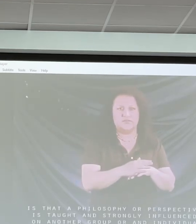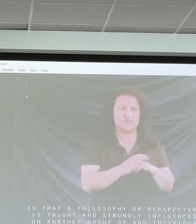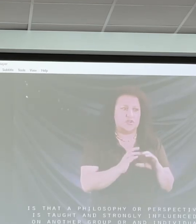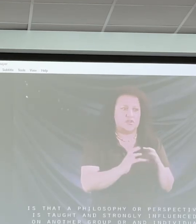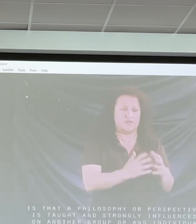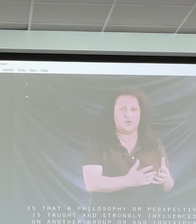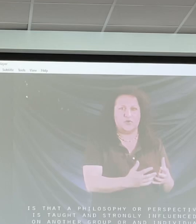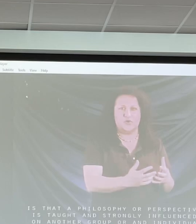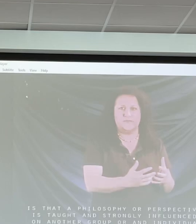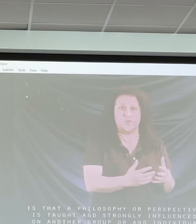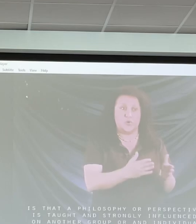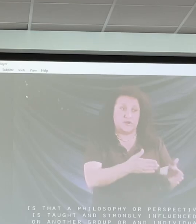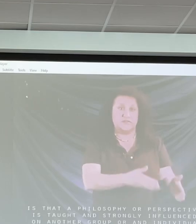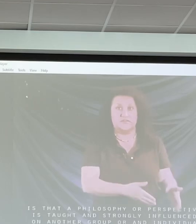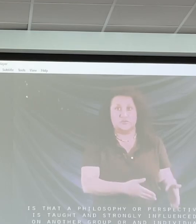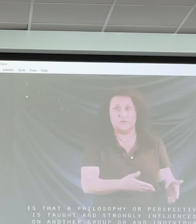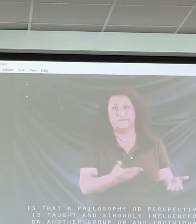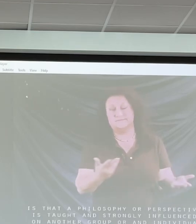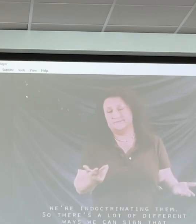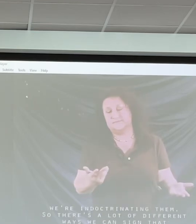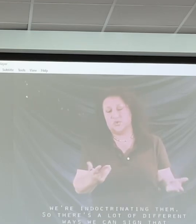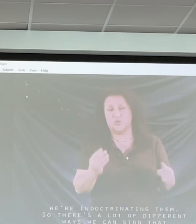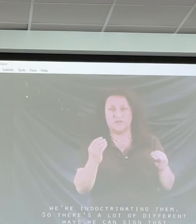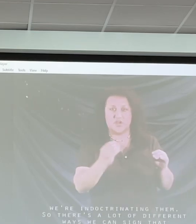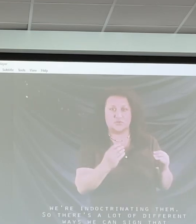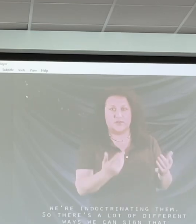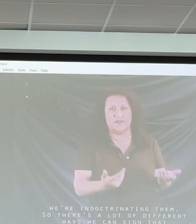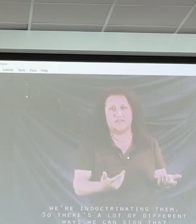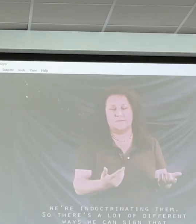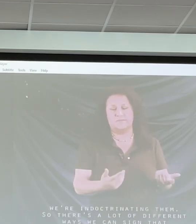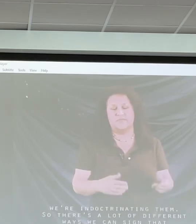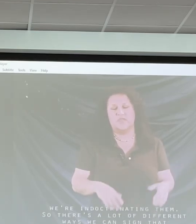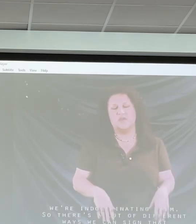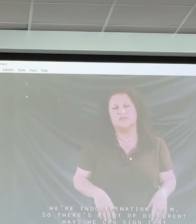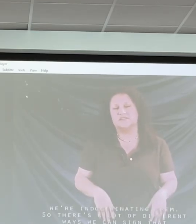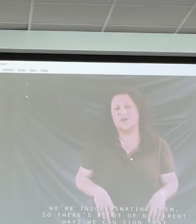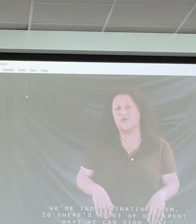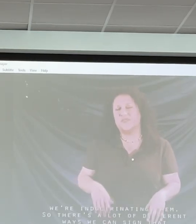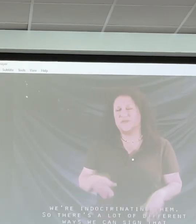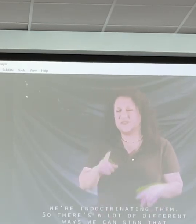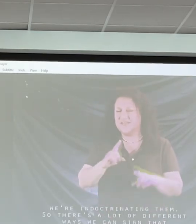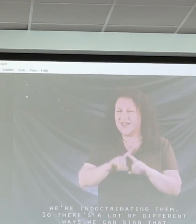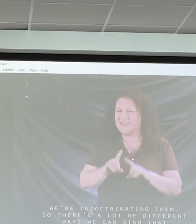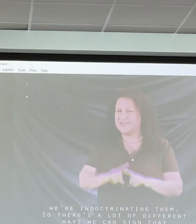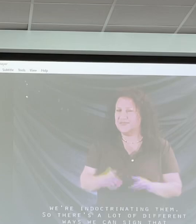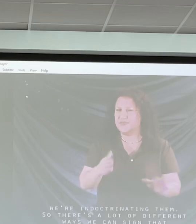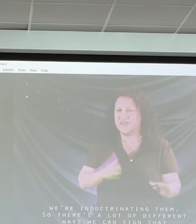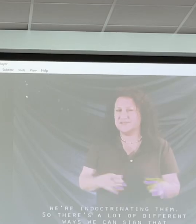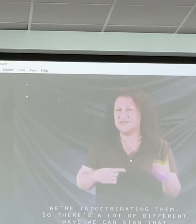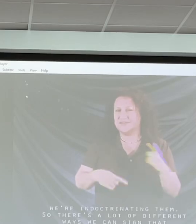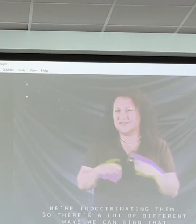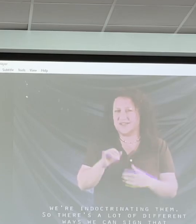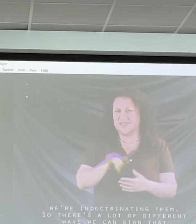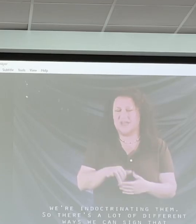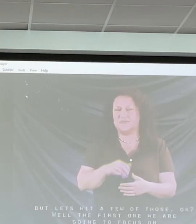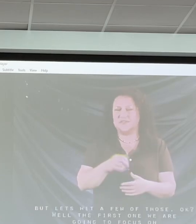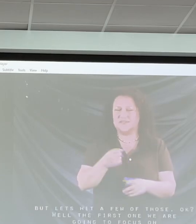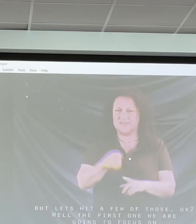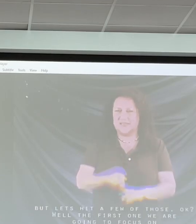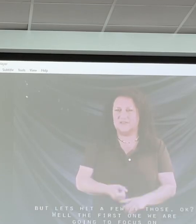on another group or an individual. We're indoctrinating them. So there's a lot of different ways we can sign that, but let's hit a few